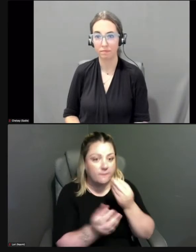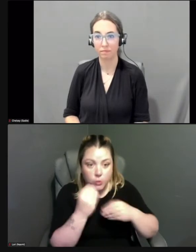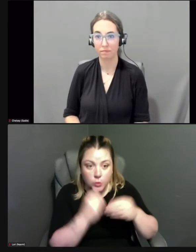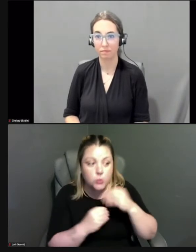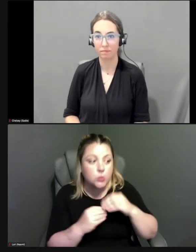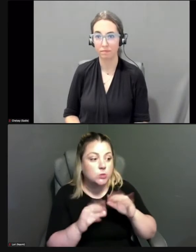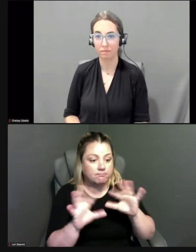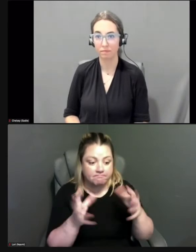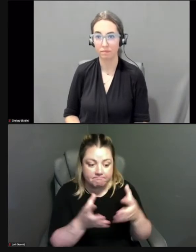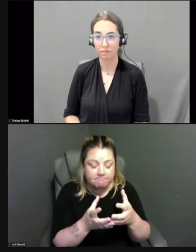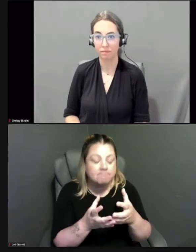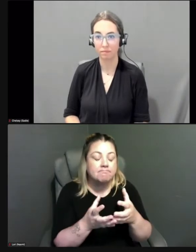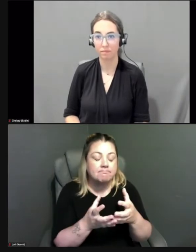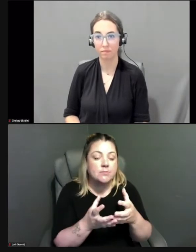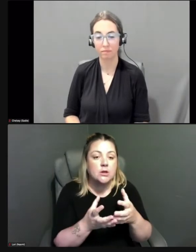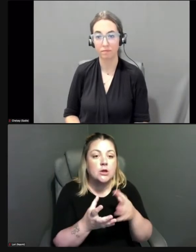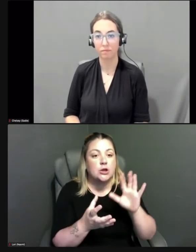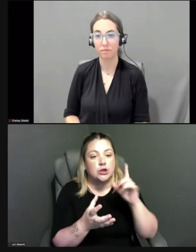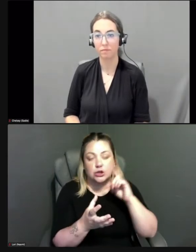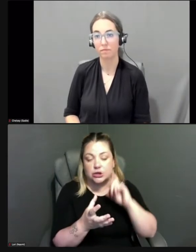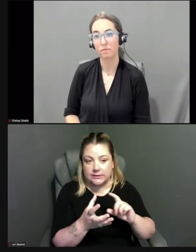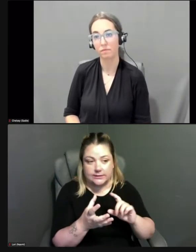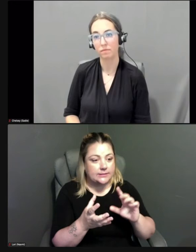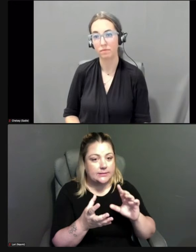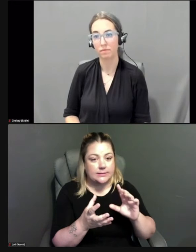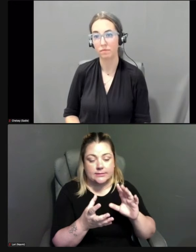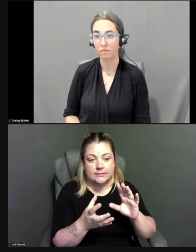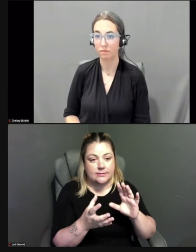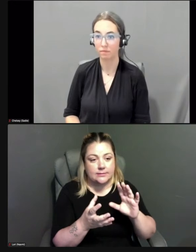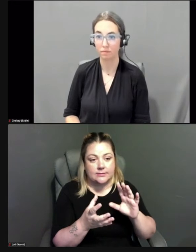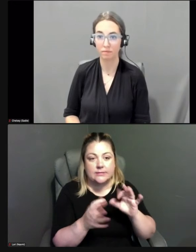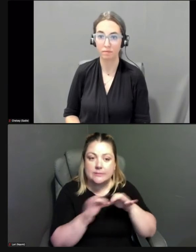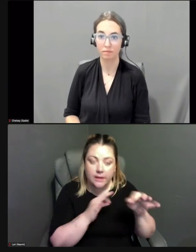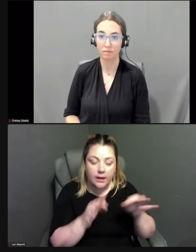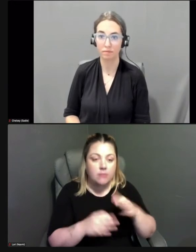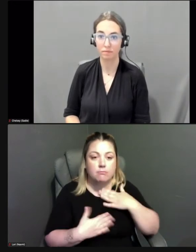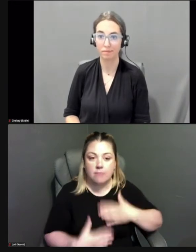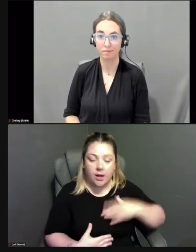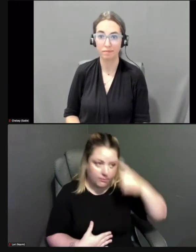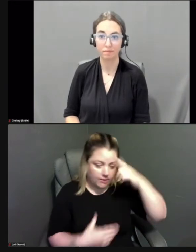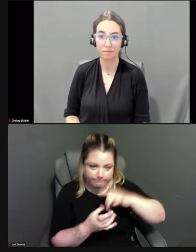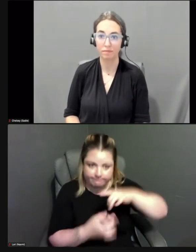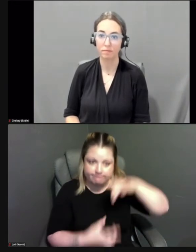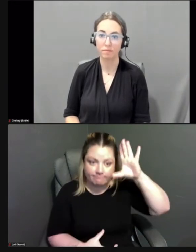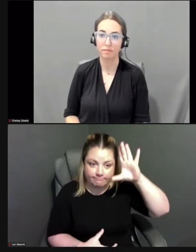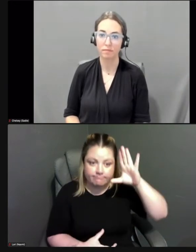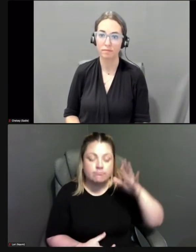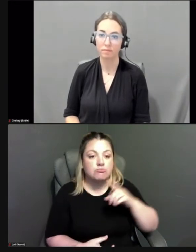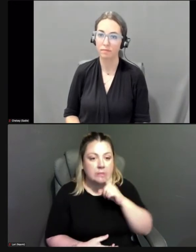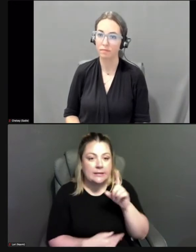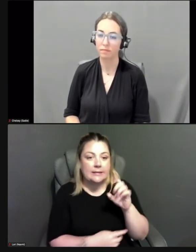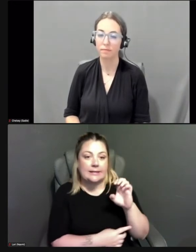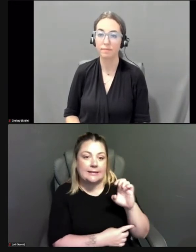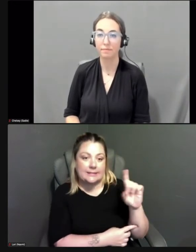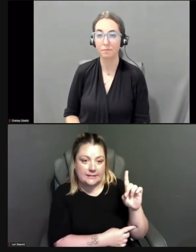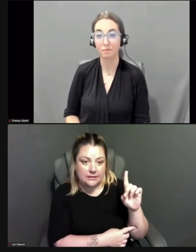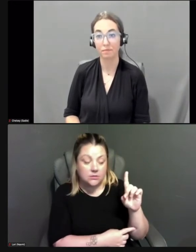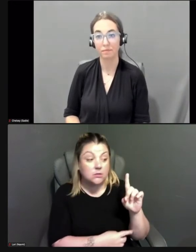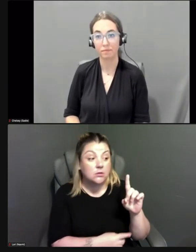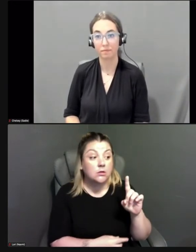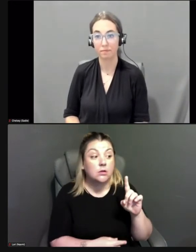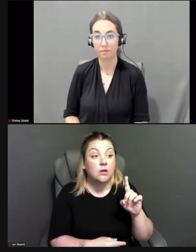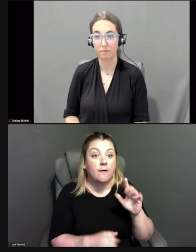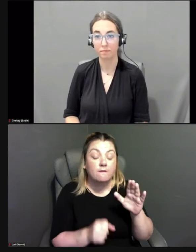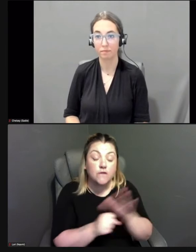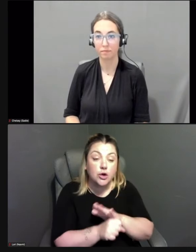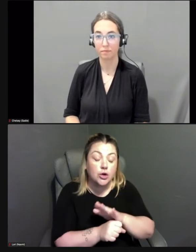overall sense of it being, like, really disconnected and disordered, I don't have, like, a super clear memory of a